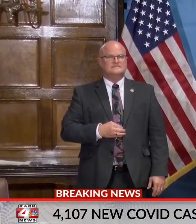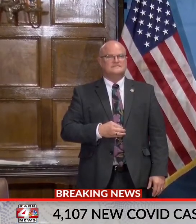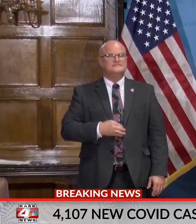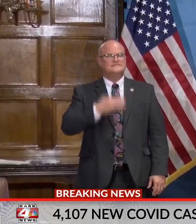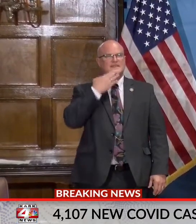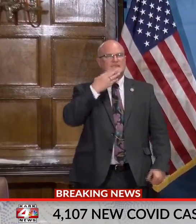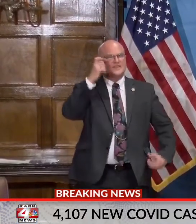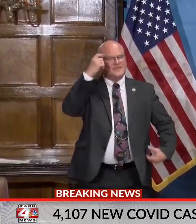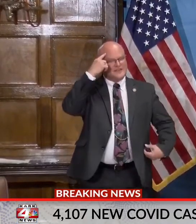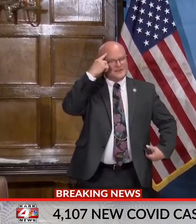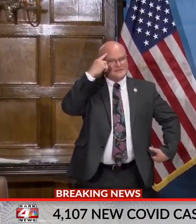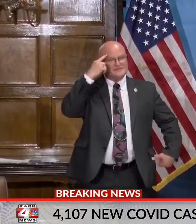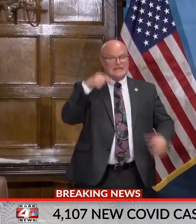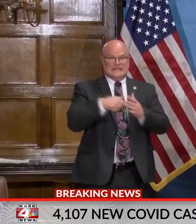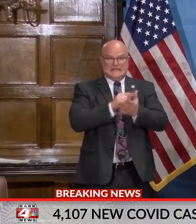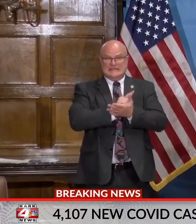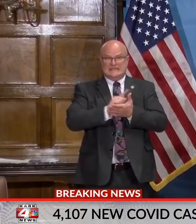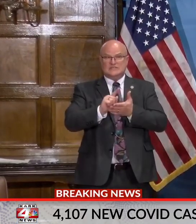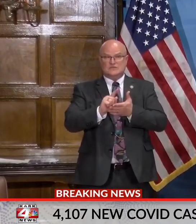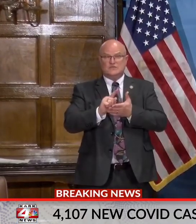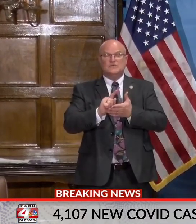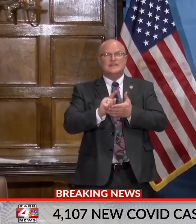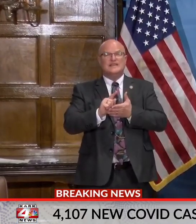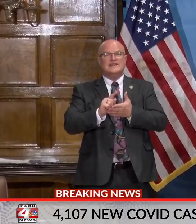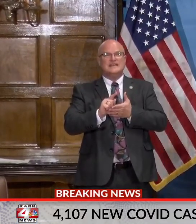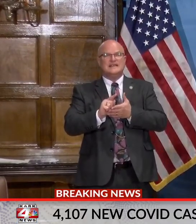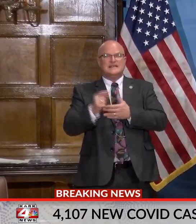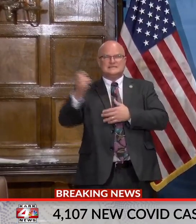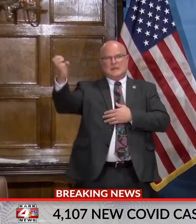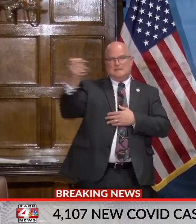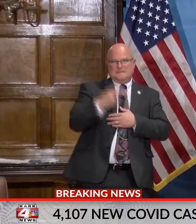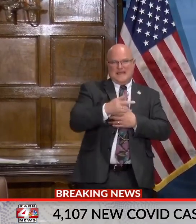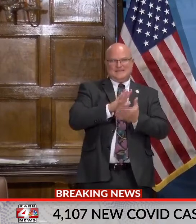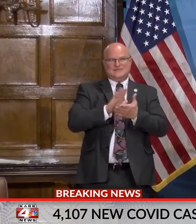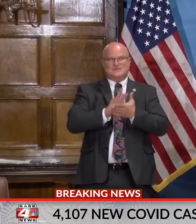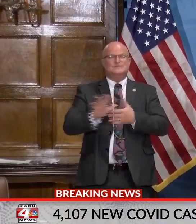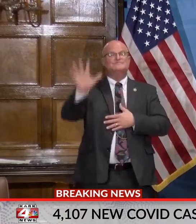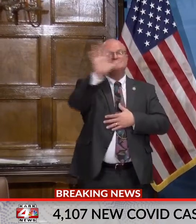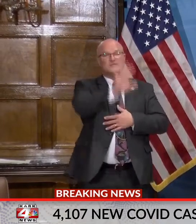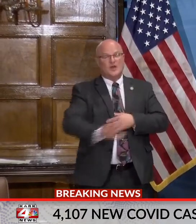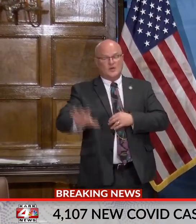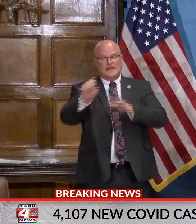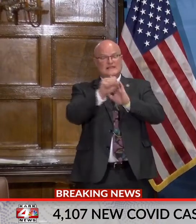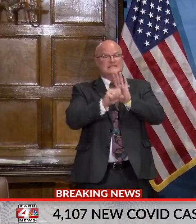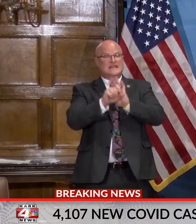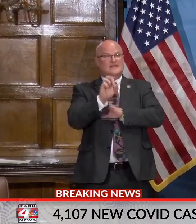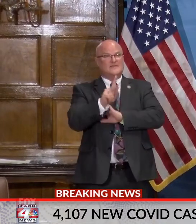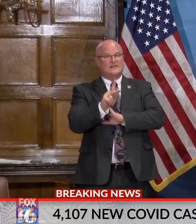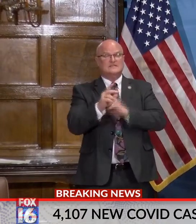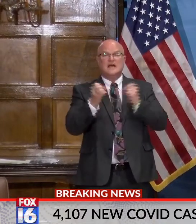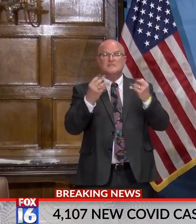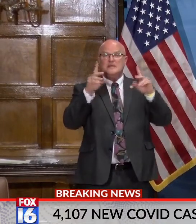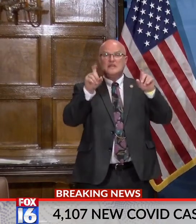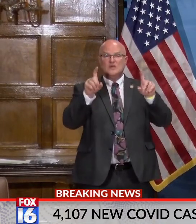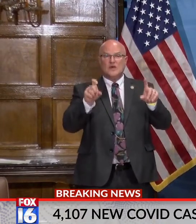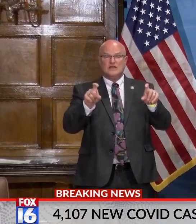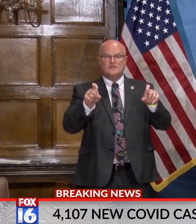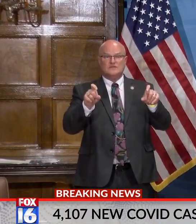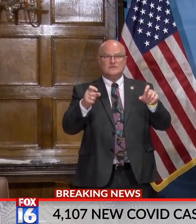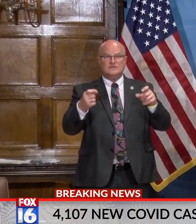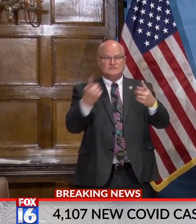Thank you, Governor. This week marks the return to school across the state of Arkansas, and many of the questions that we've been receiving